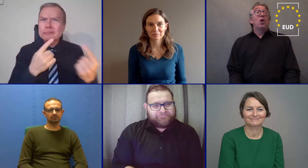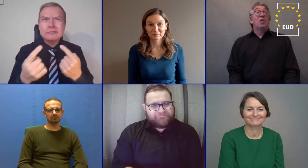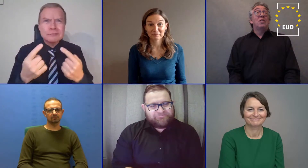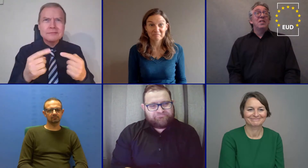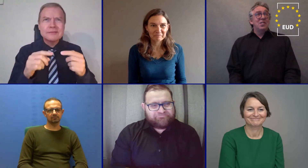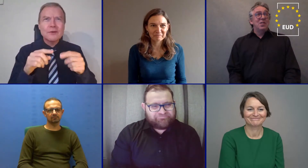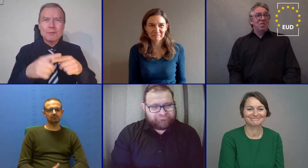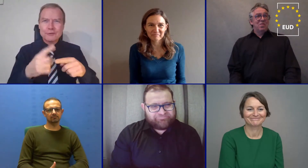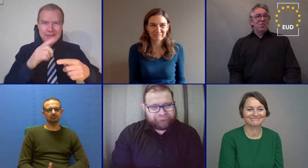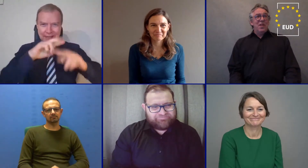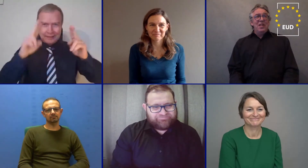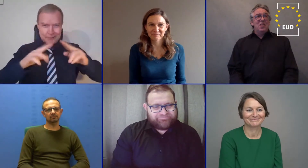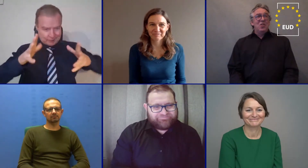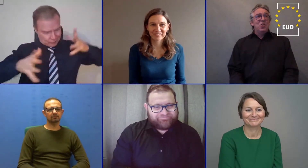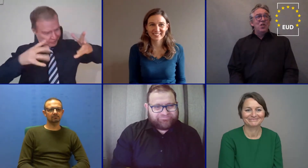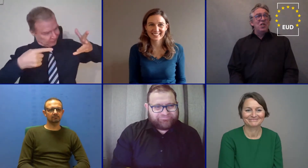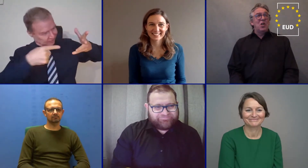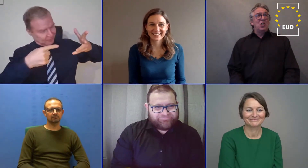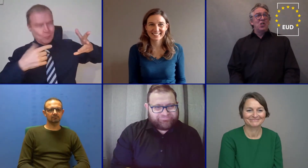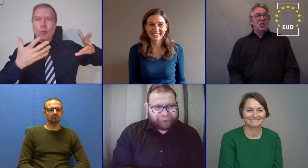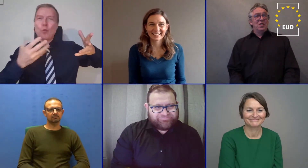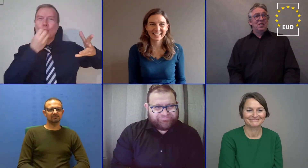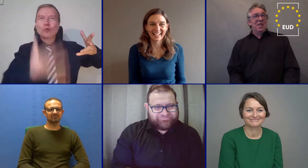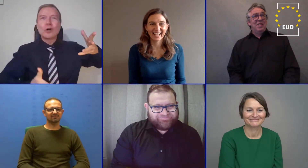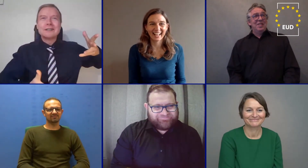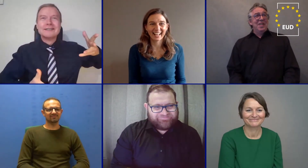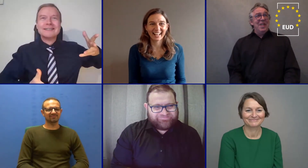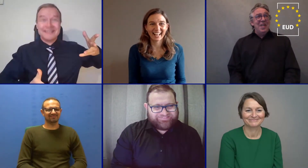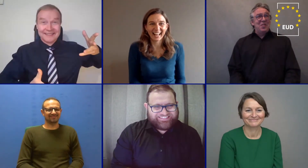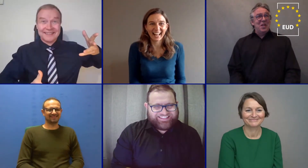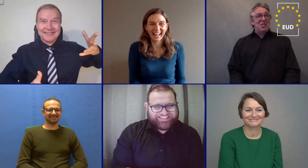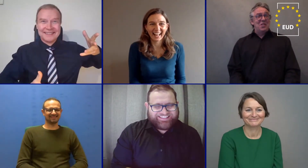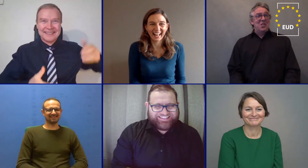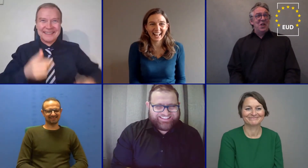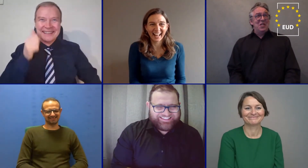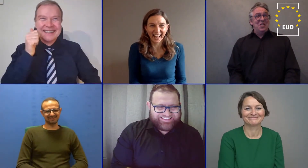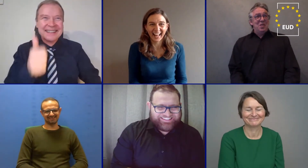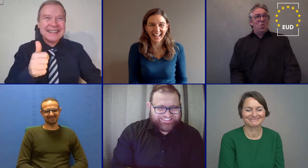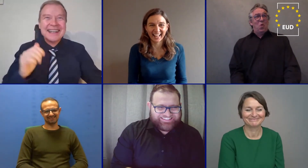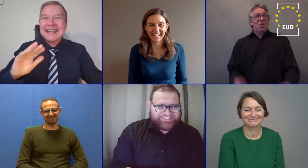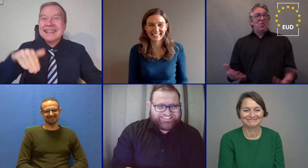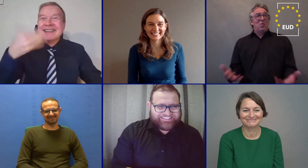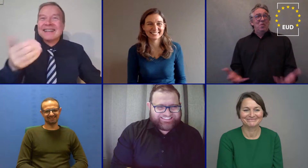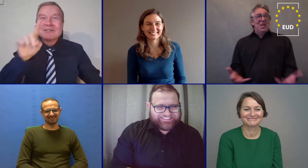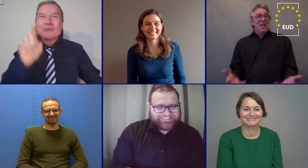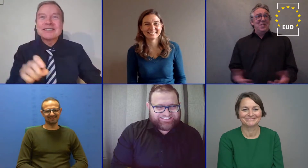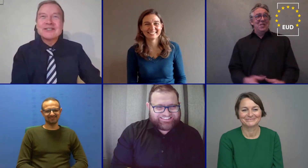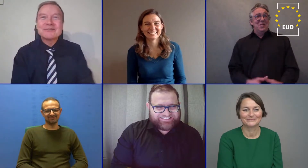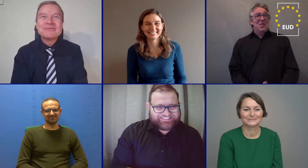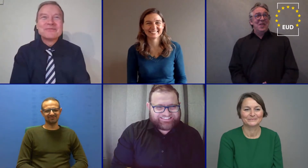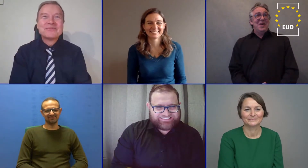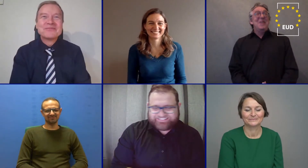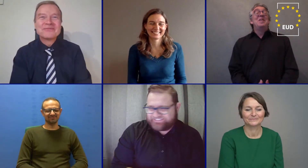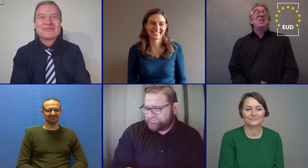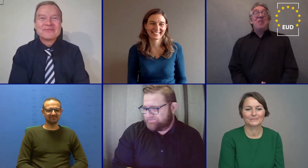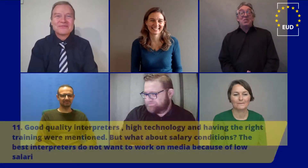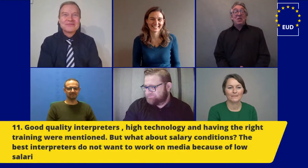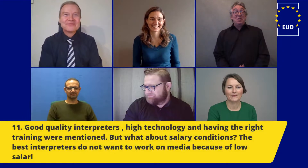this is a really good discussion in international sign. Isn't it a wonderful communication tool? Next question, please.